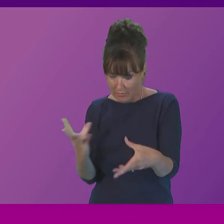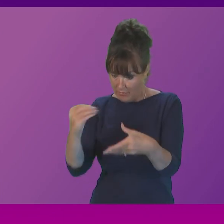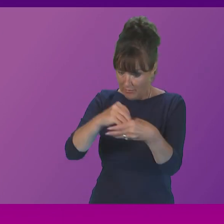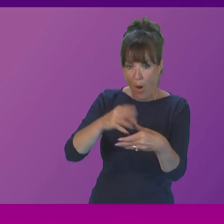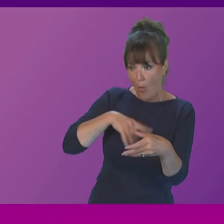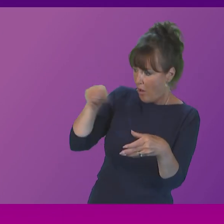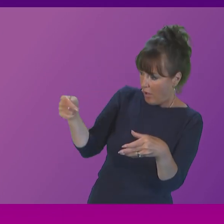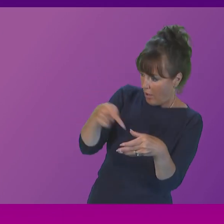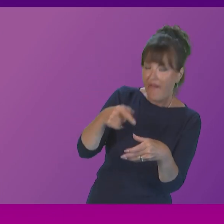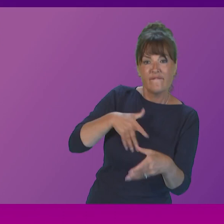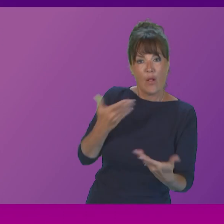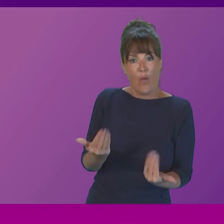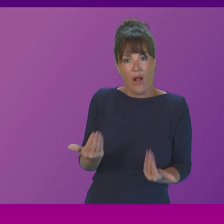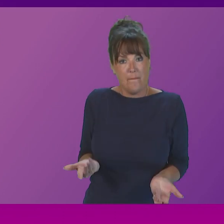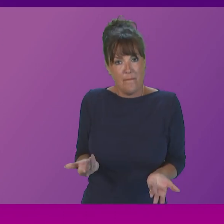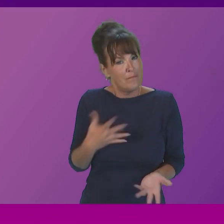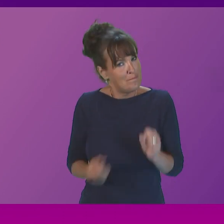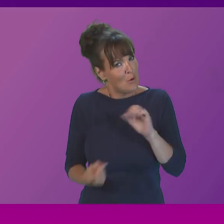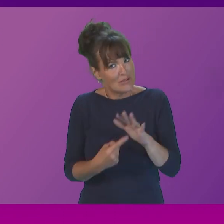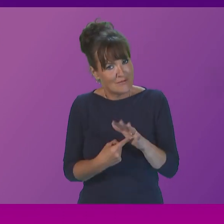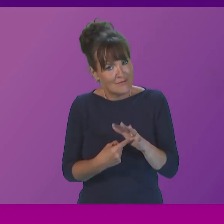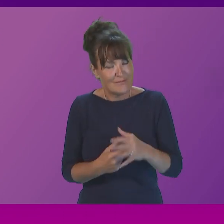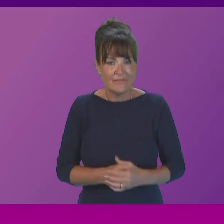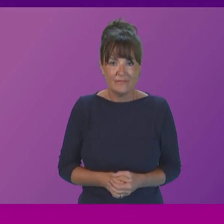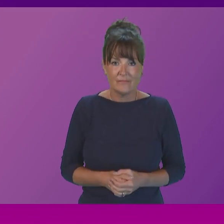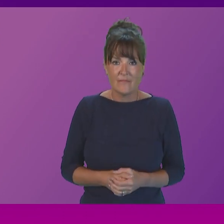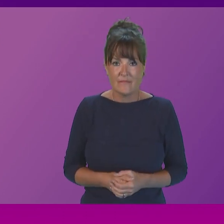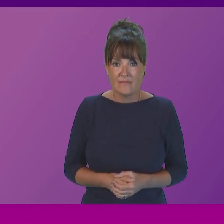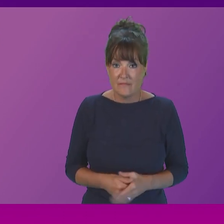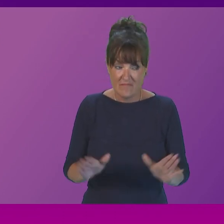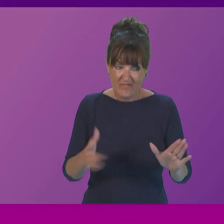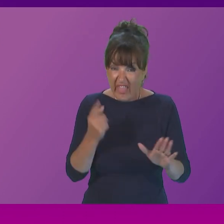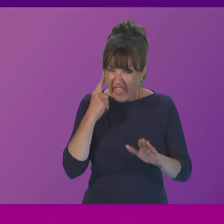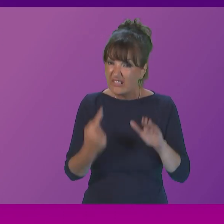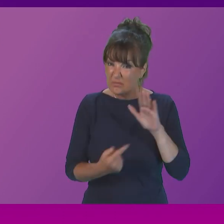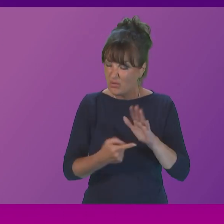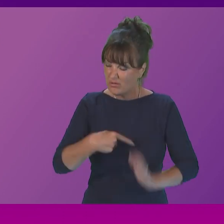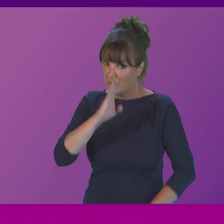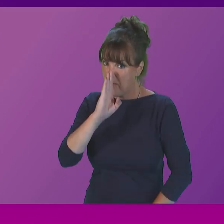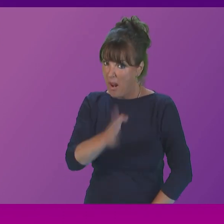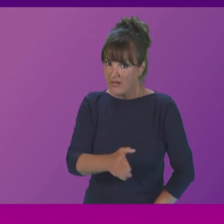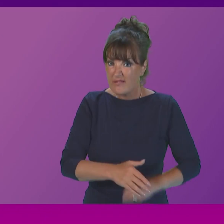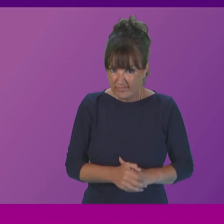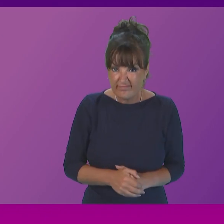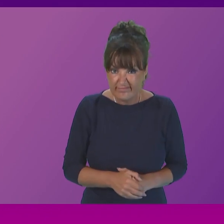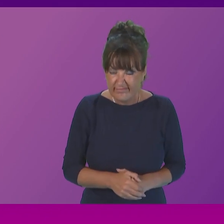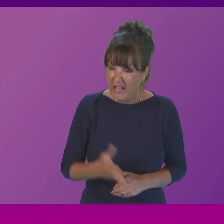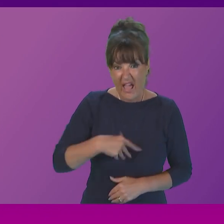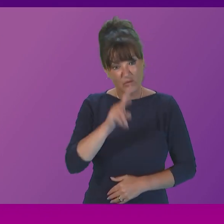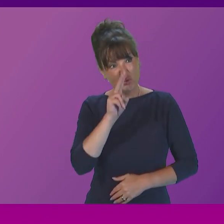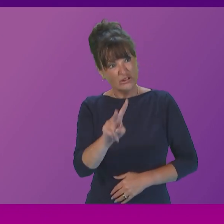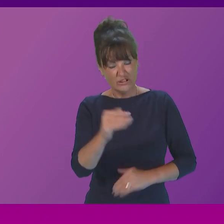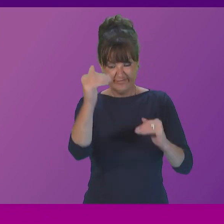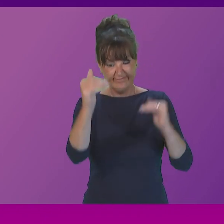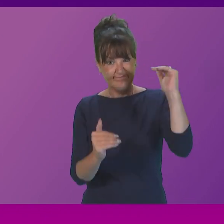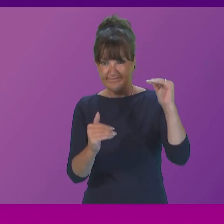the door. And it's really important to call things what they are. It's important to call out the inequalities, and